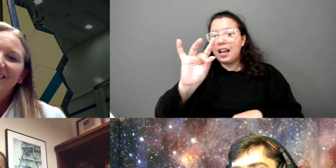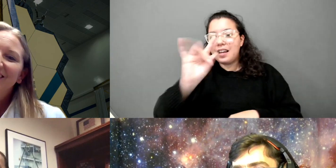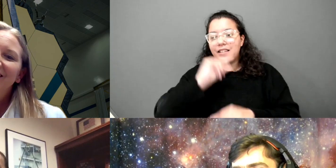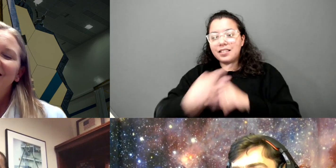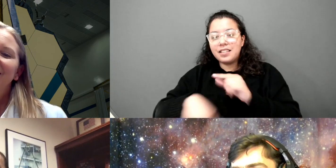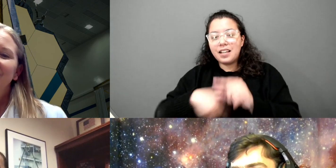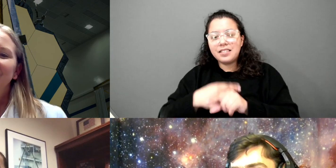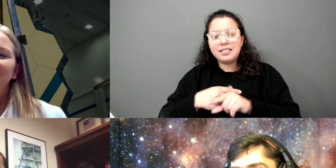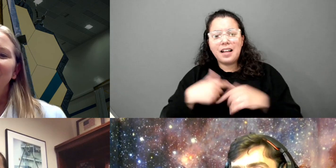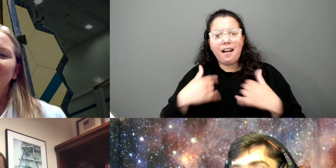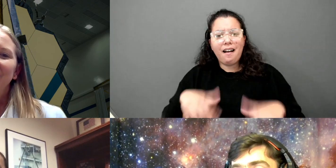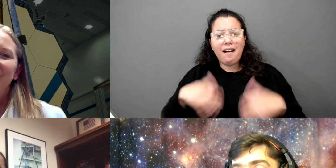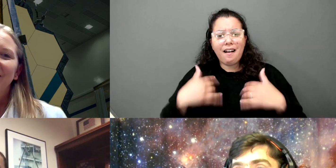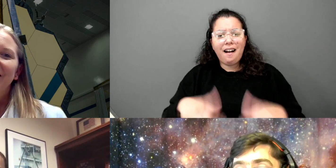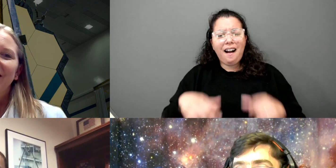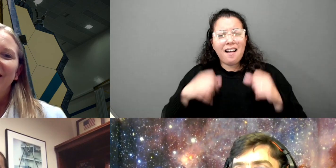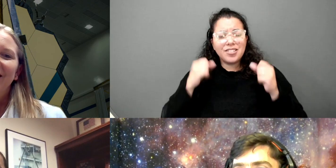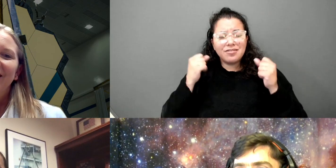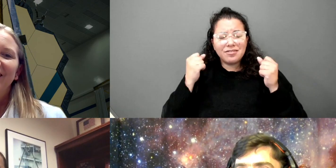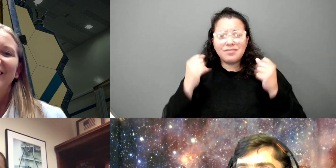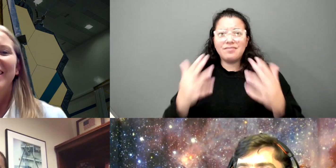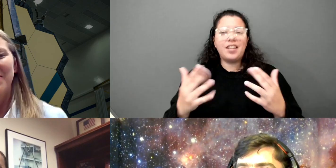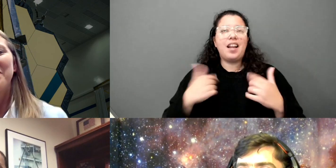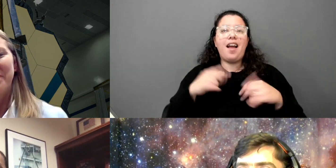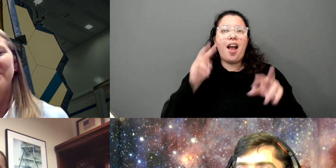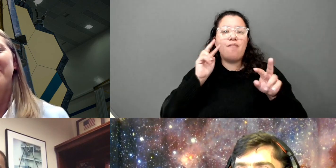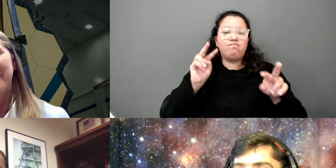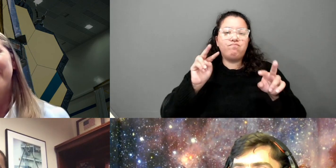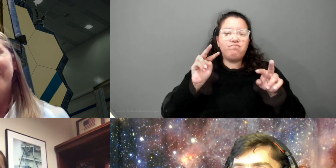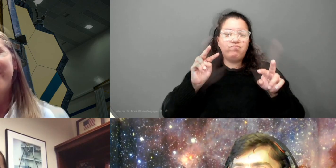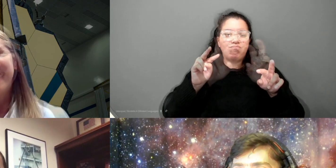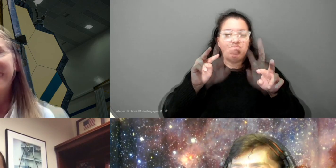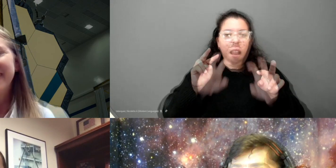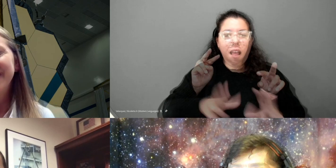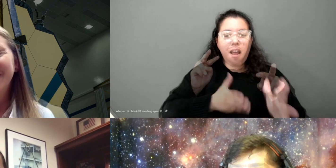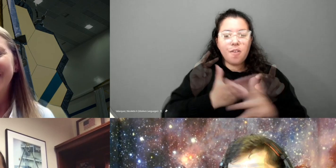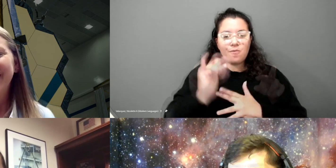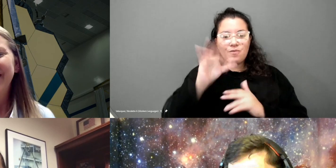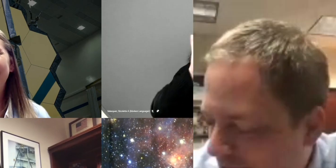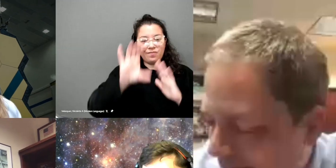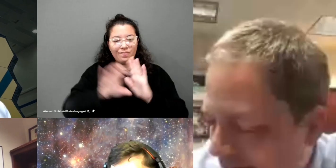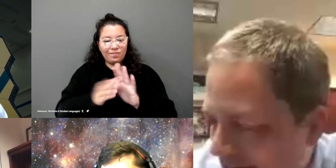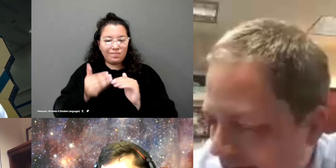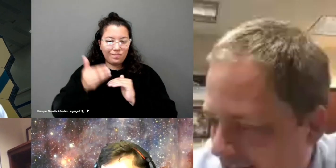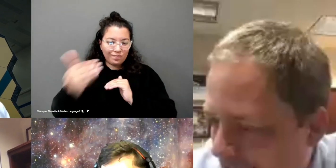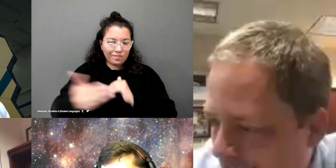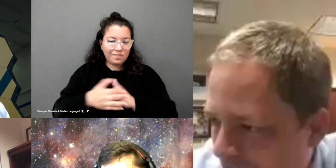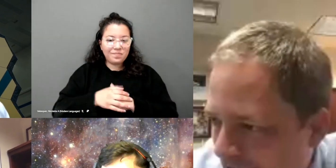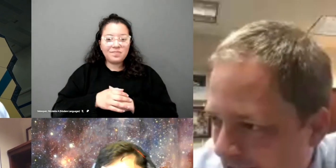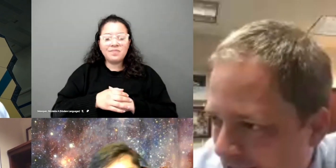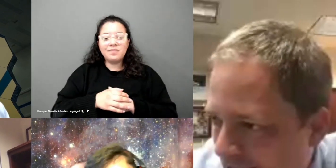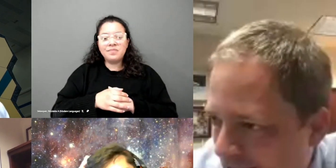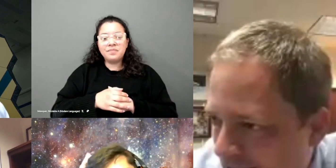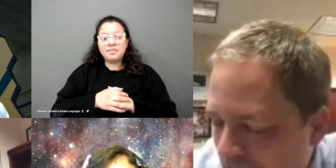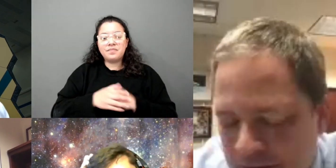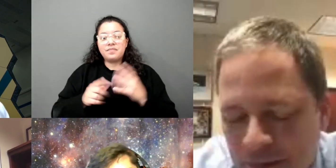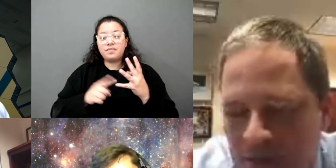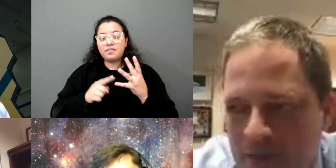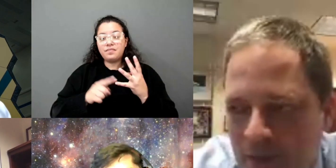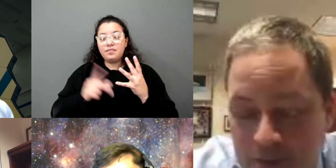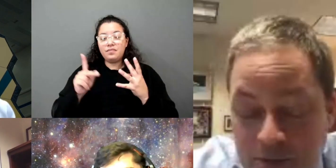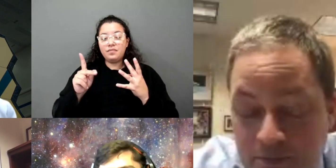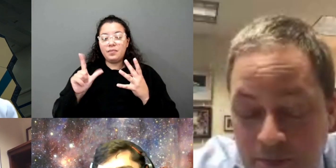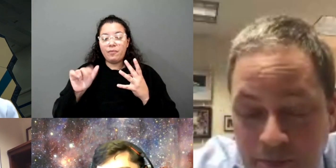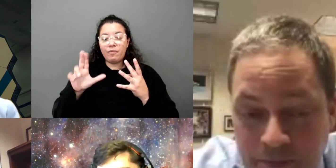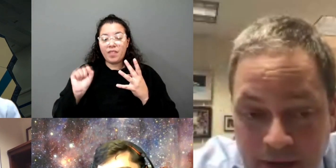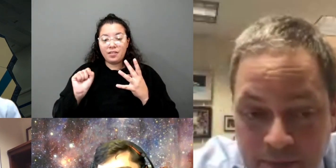can't help but look forward to the amazing things that we can do with them in the years to come. Yeah, I would say for me, I mean, in